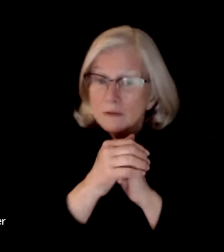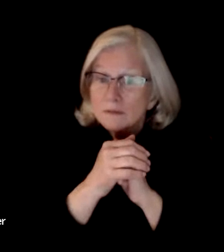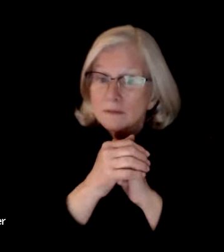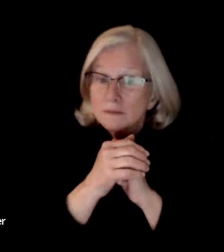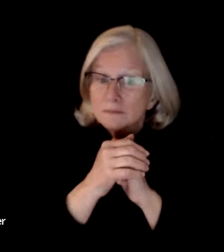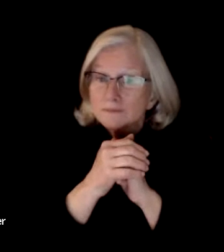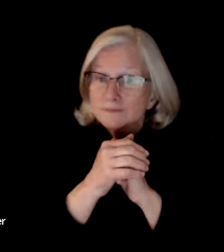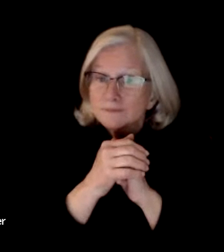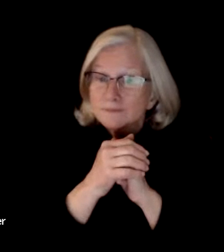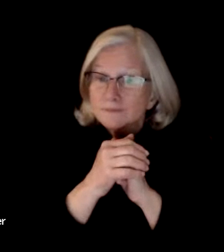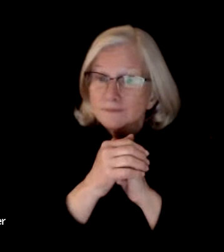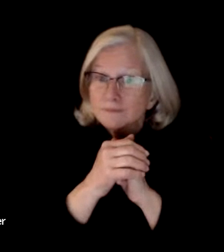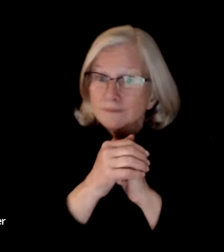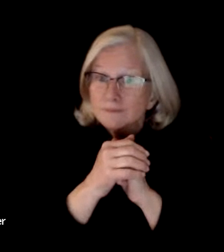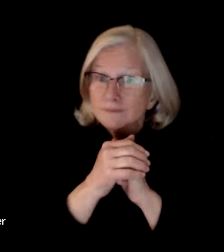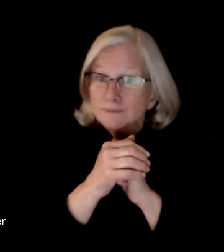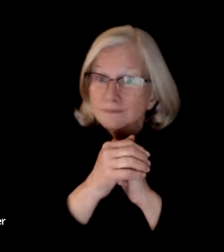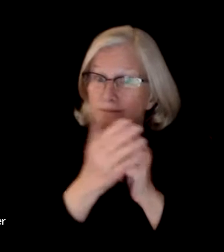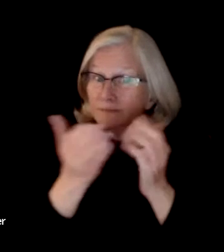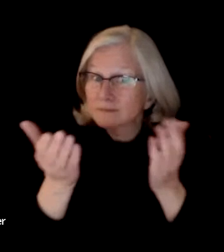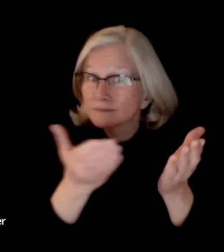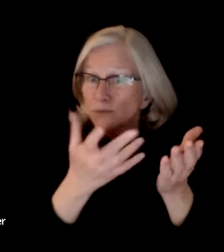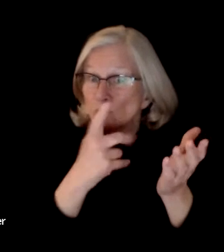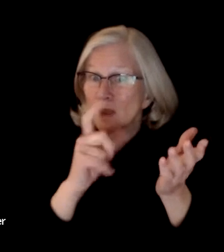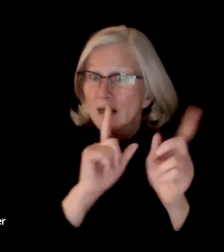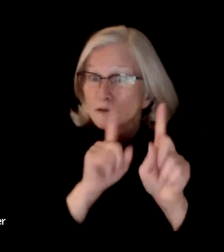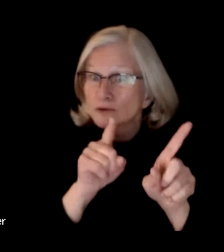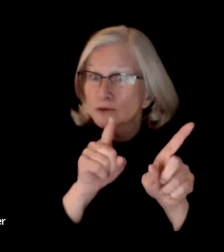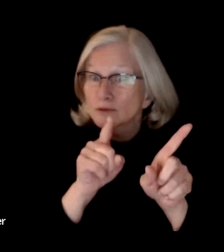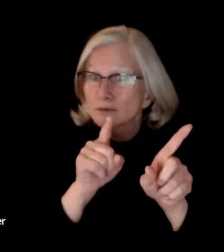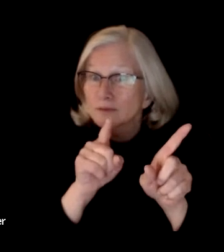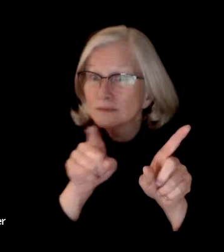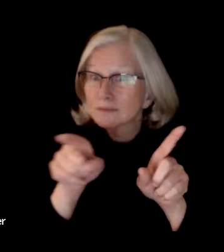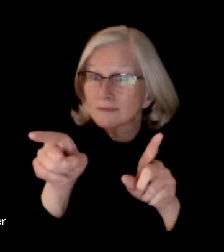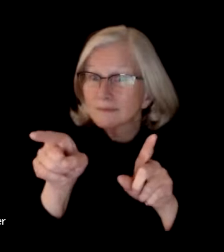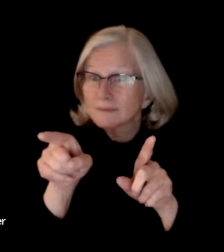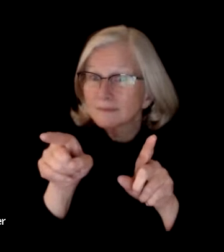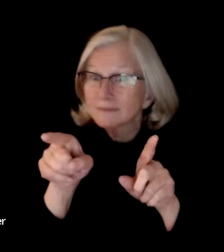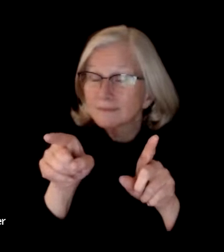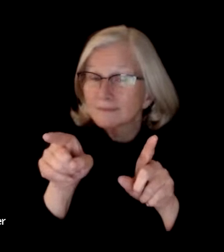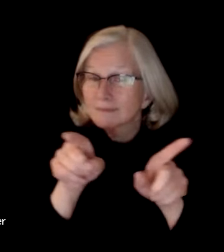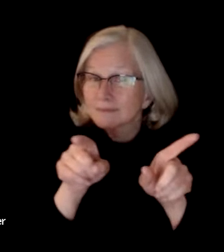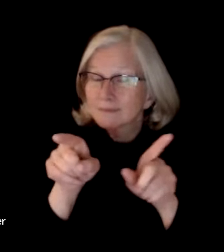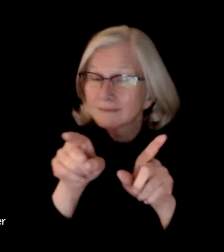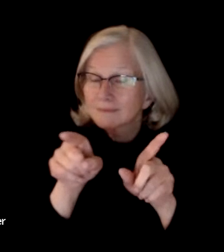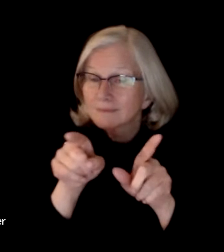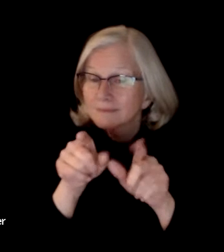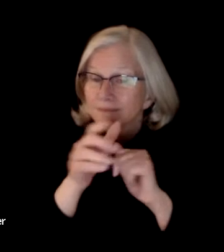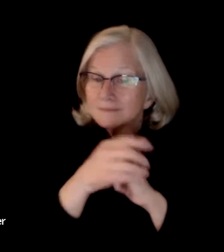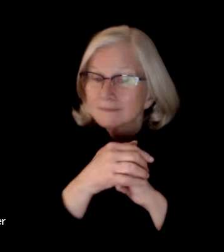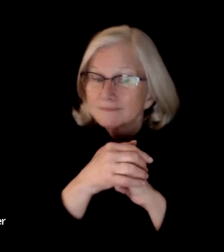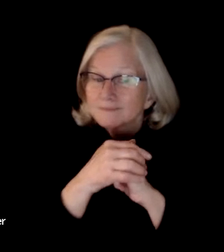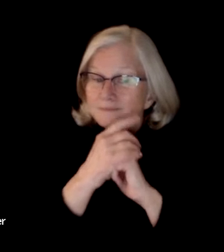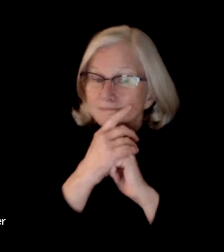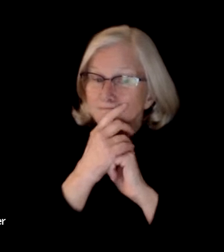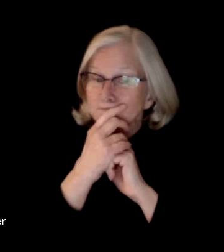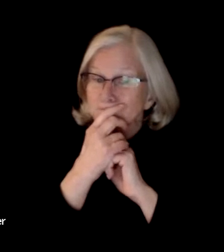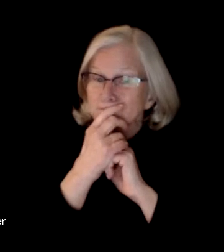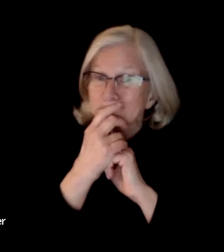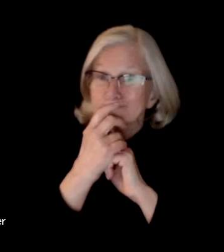Jen, would you like to take it? Oh, yeah, if you could take this. Okay. We don't